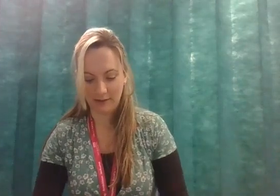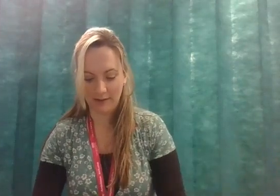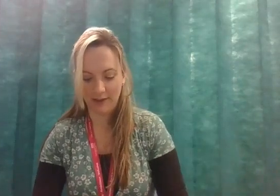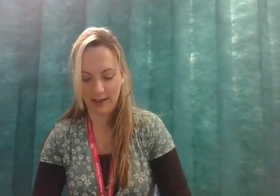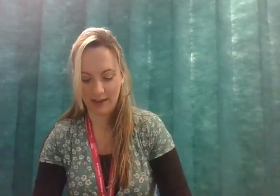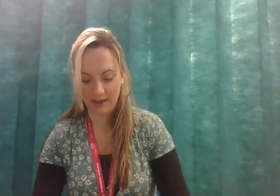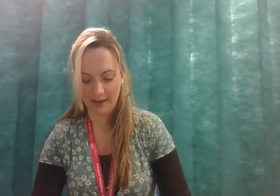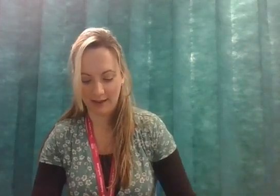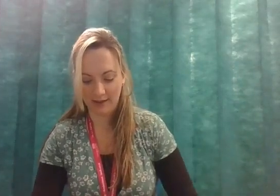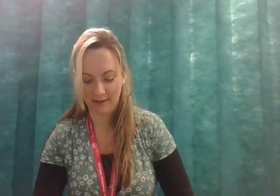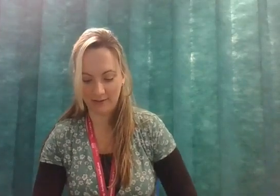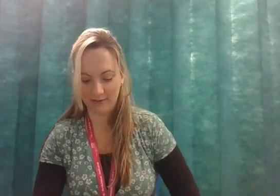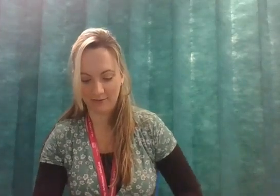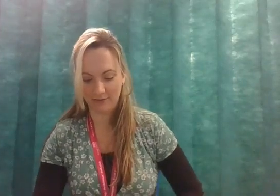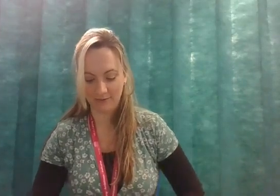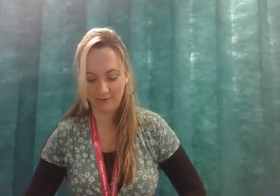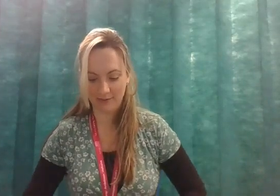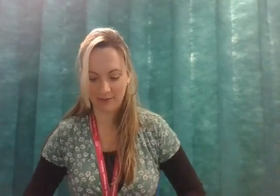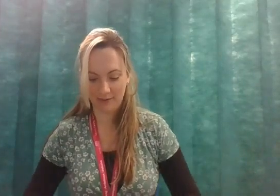I have